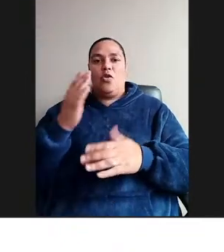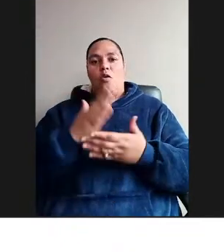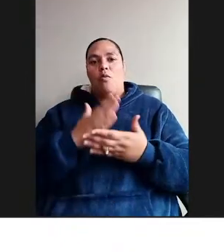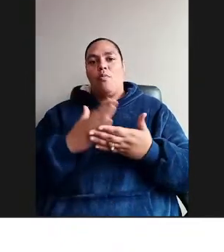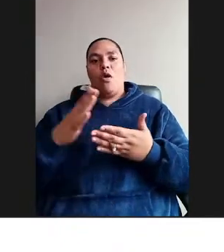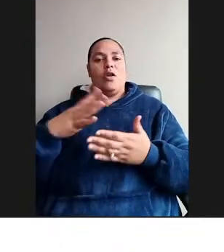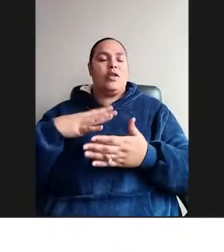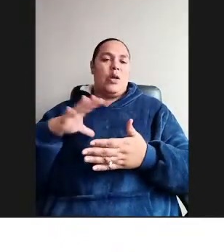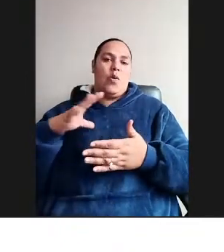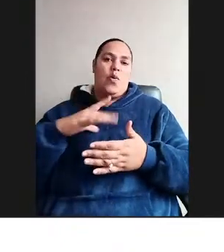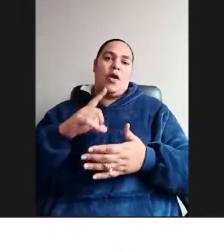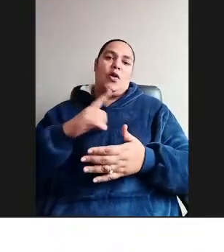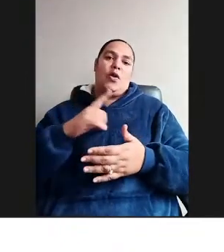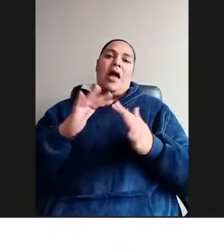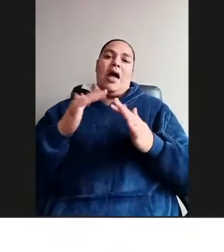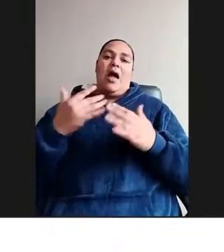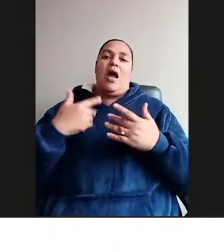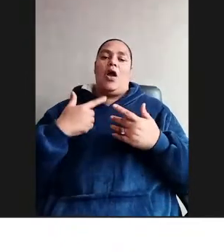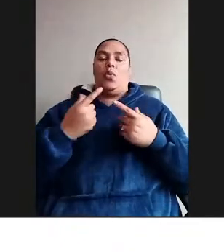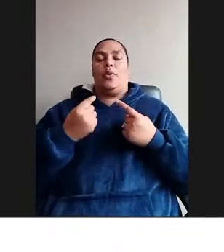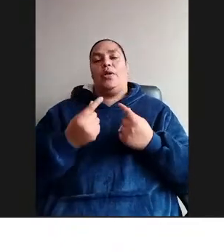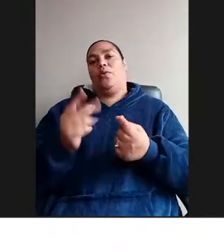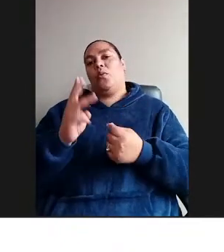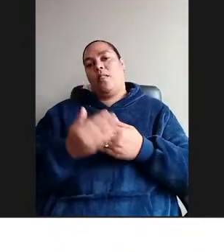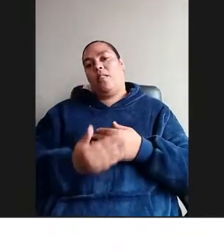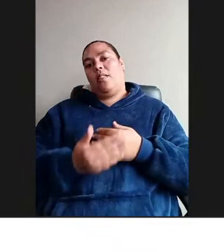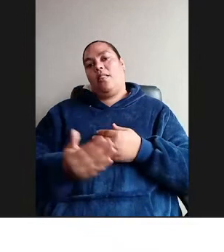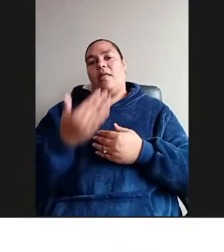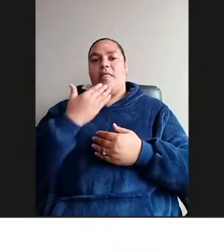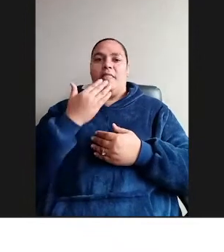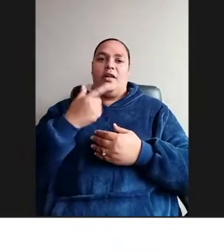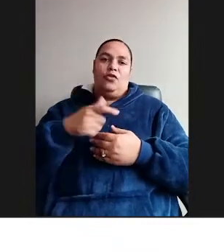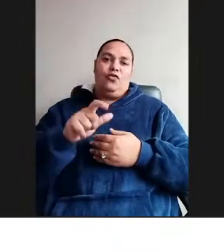that is how we were compromised. Thank you, Chair.